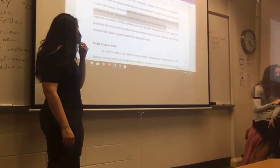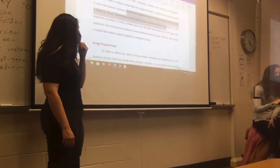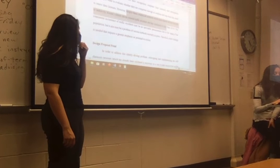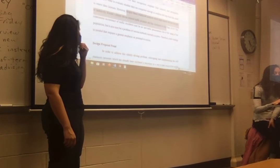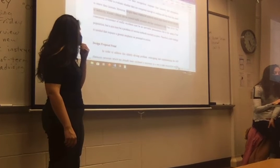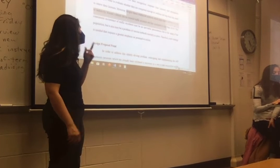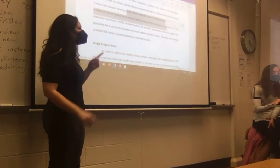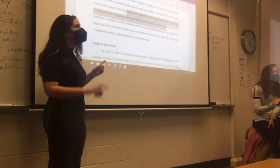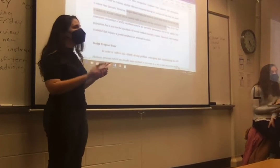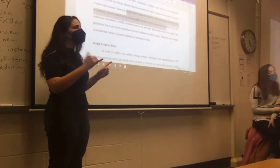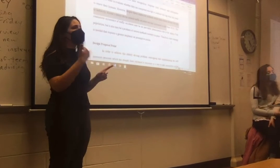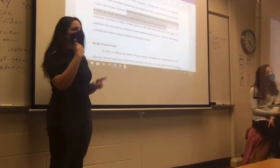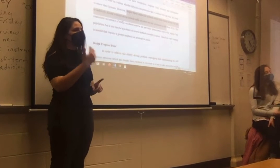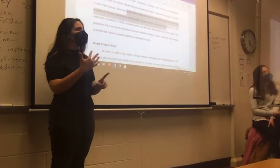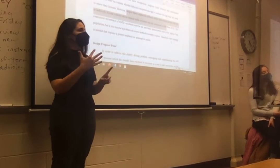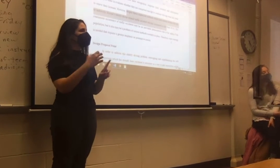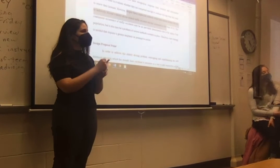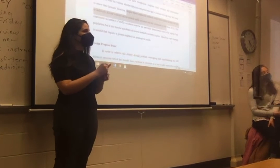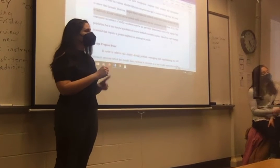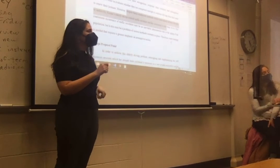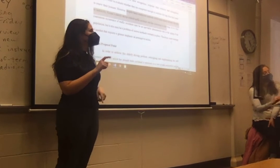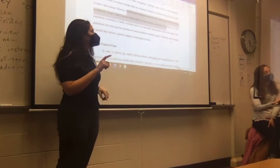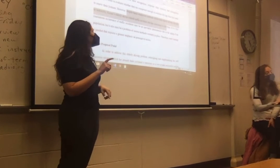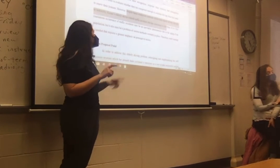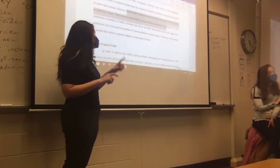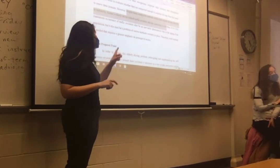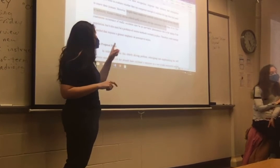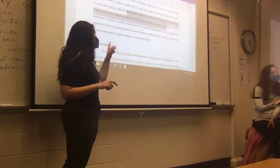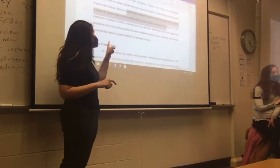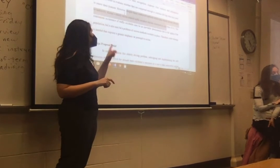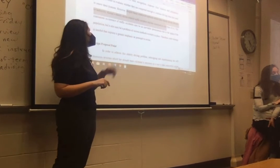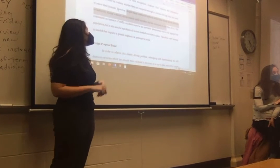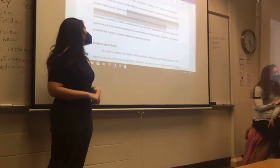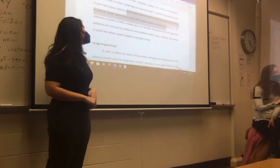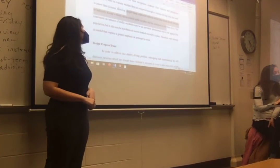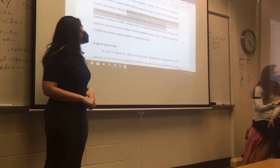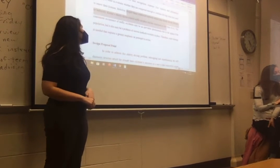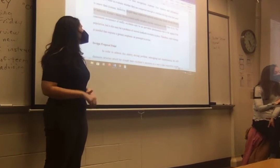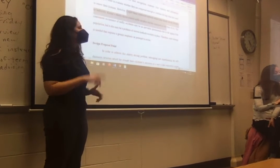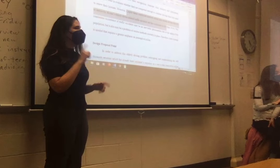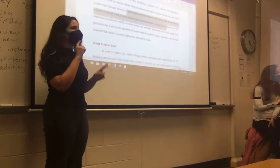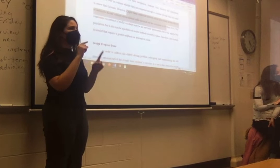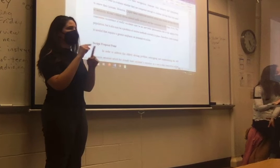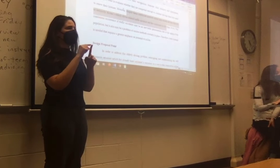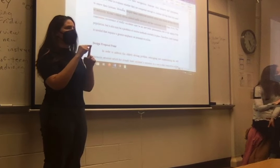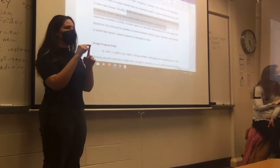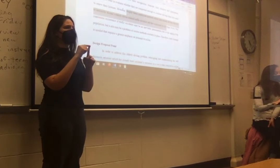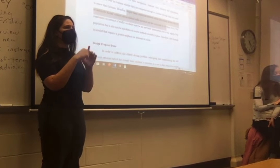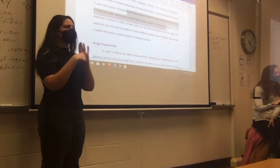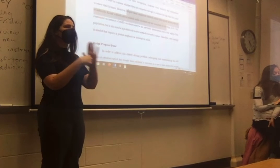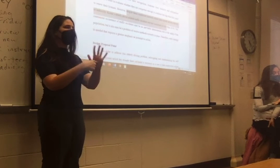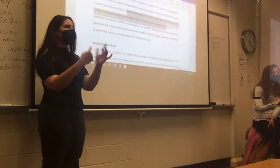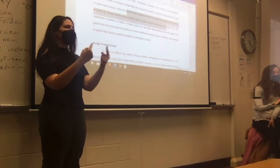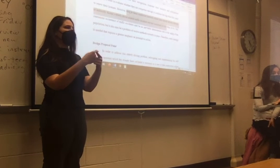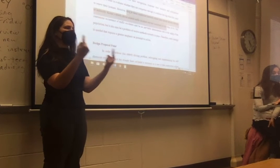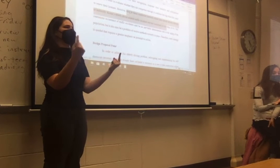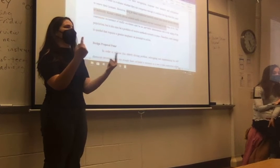good. Maybe here we can see, just like we said, words that show a contrast, however, and despite,